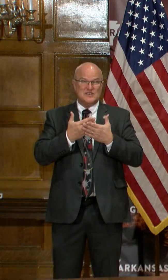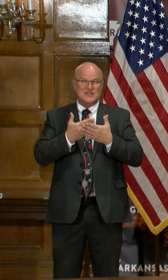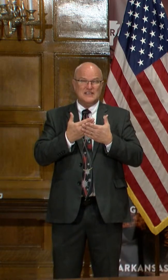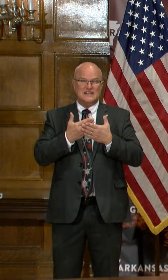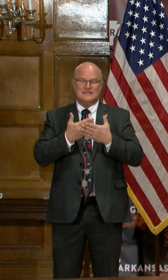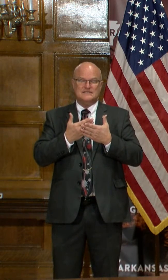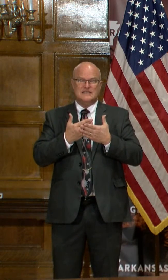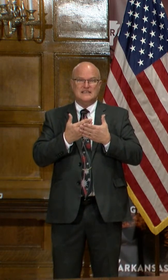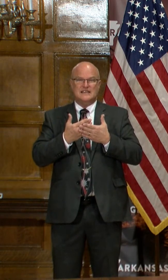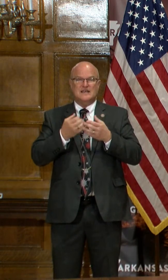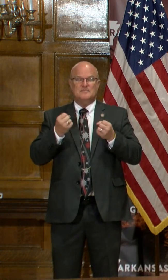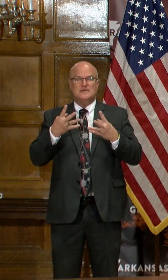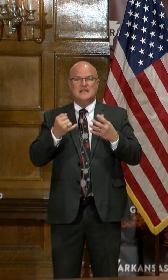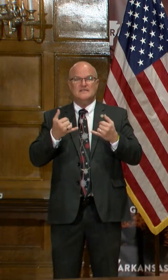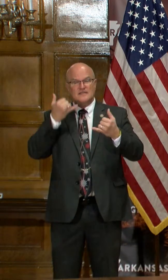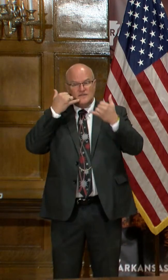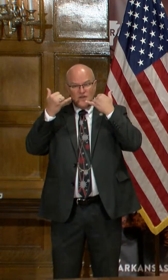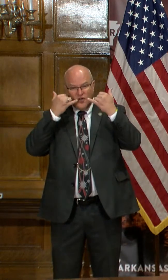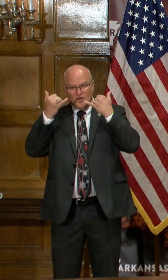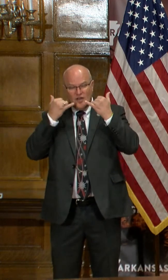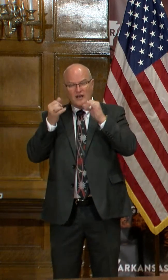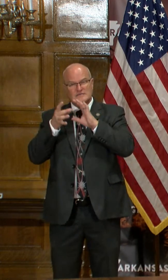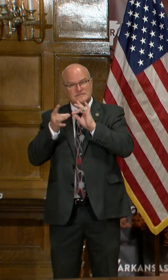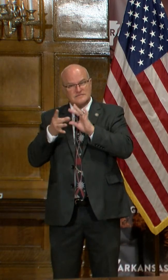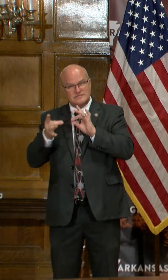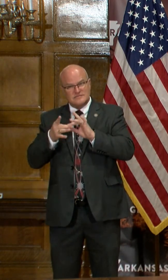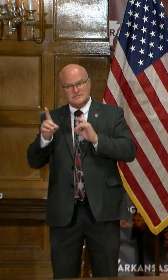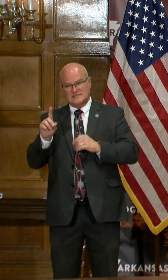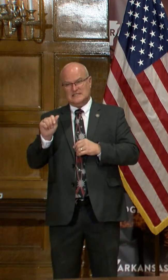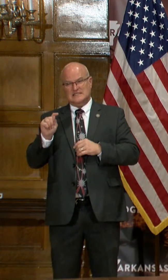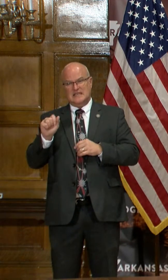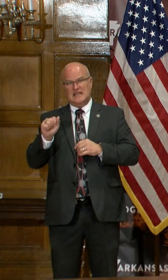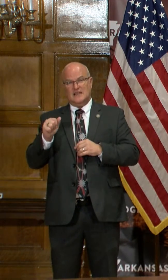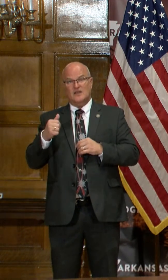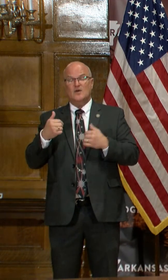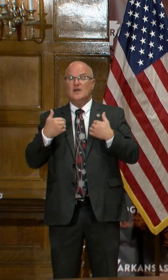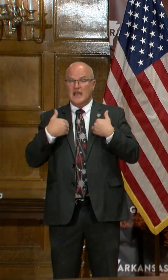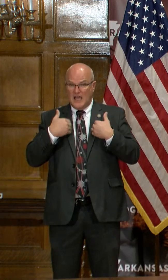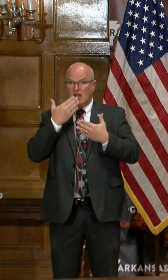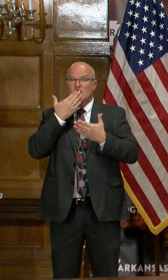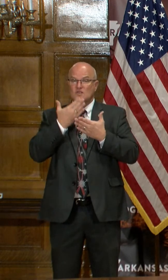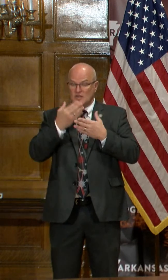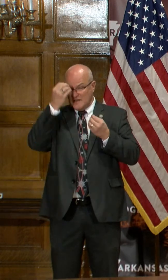human data. You know, we